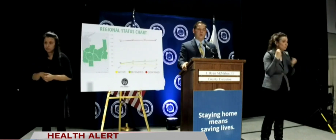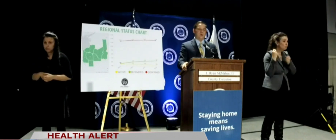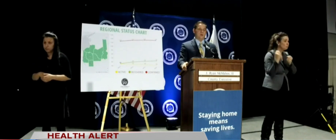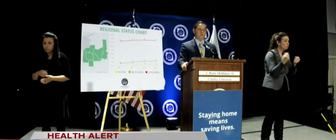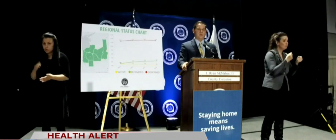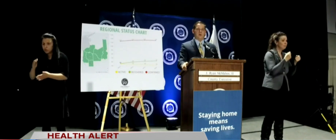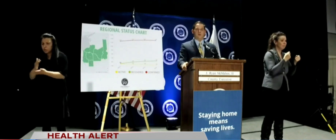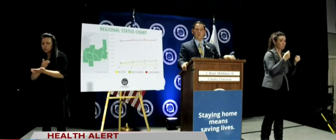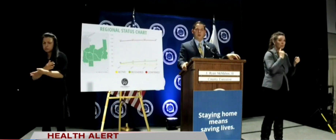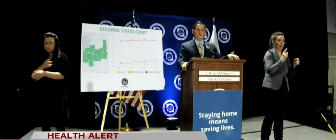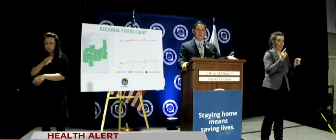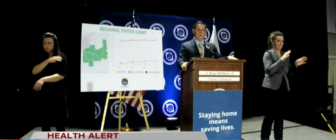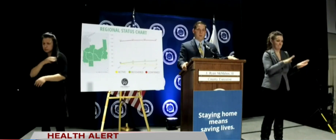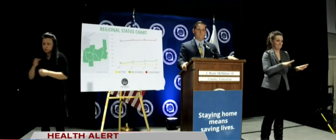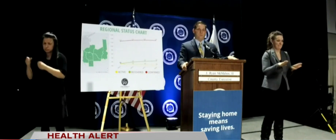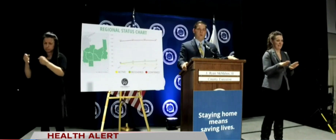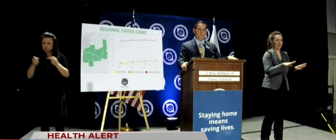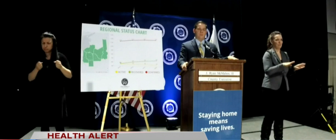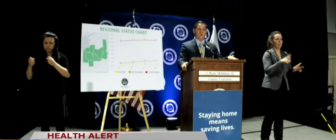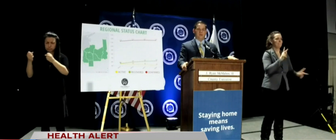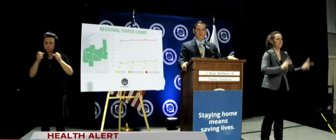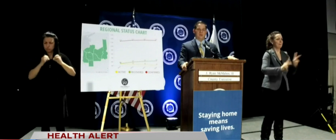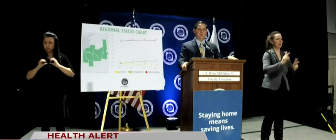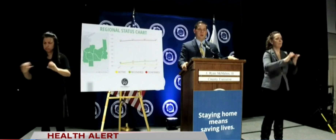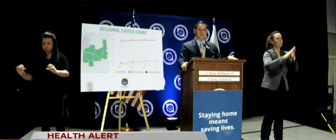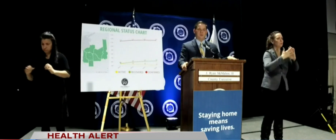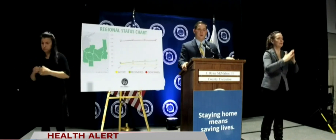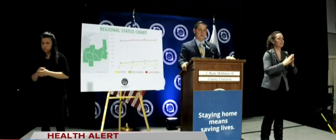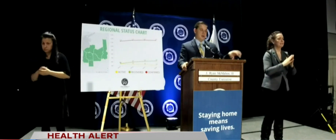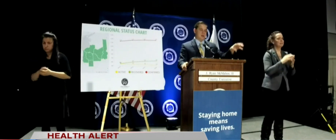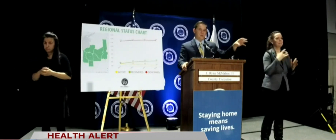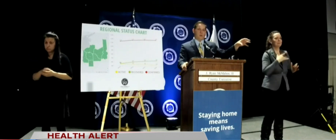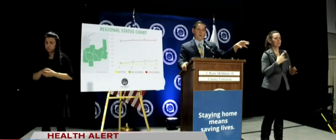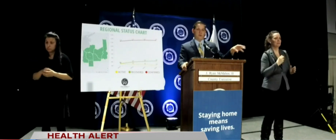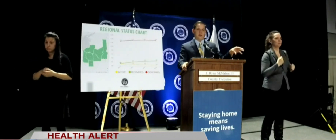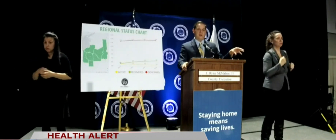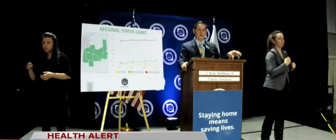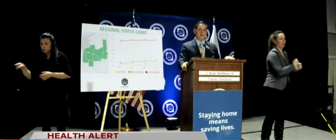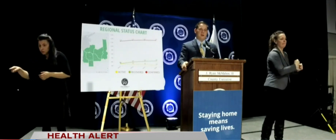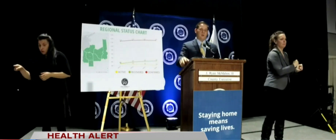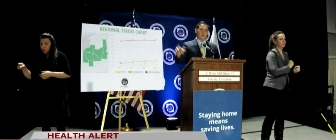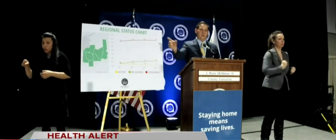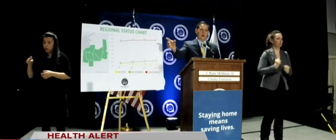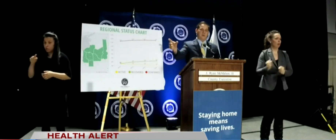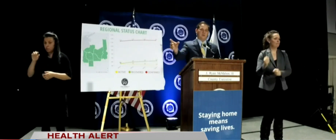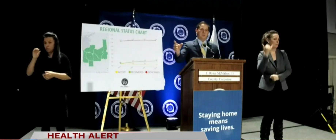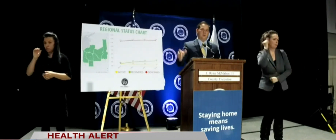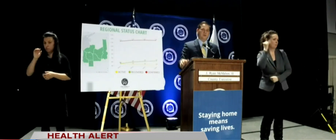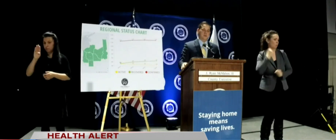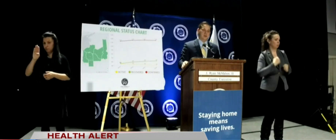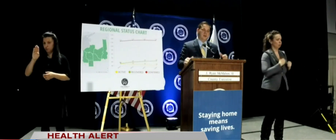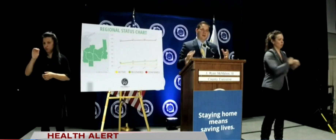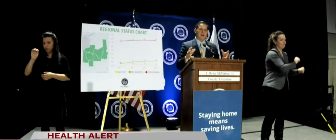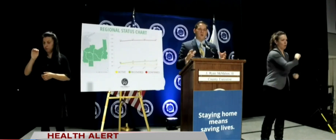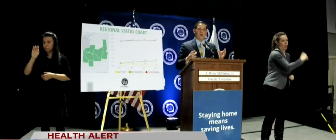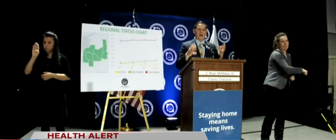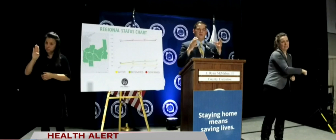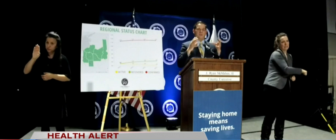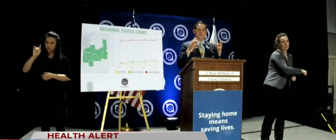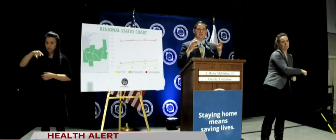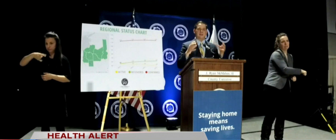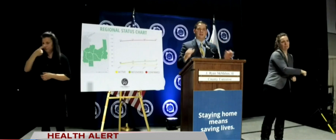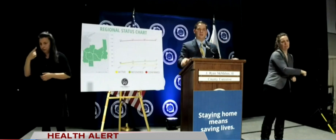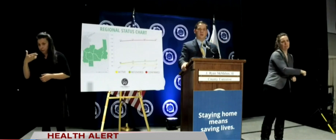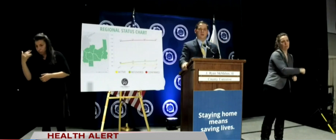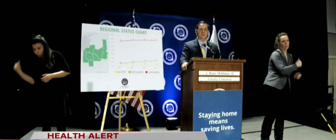we're 2 hours away from one population center in Buffalo, and they have a border with Canada. We're 3 hours from New York City. We're kind